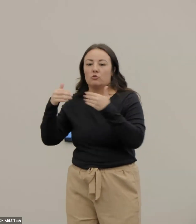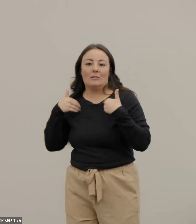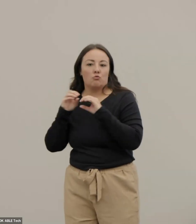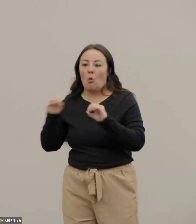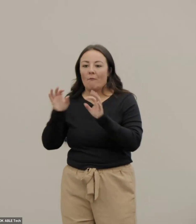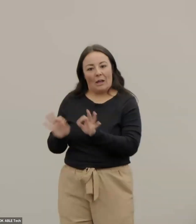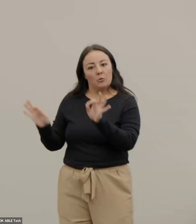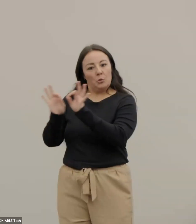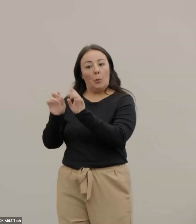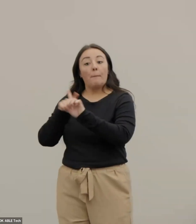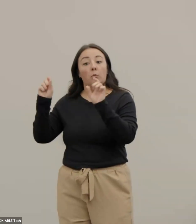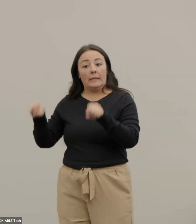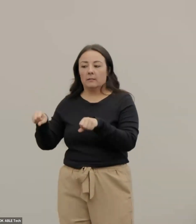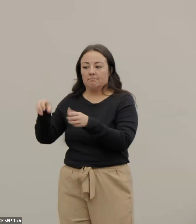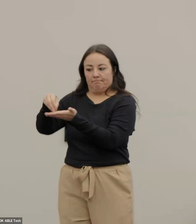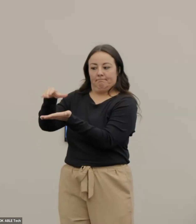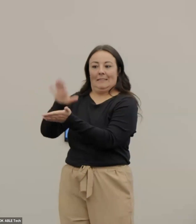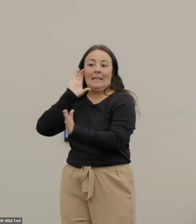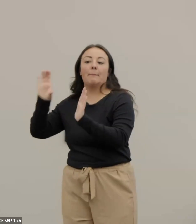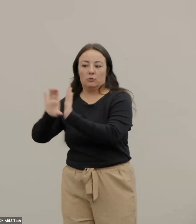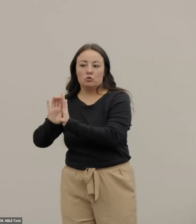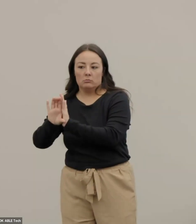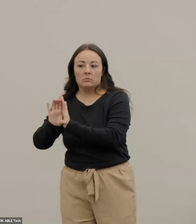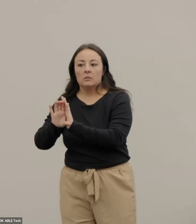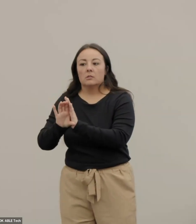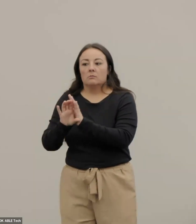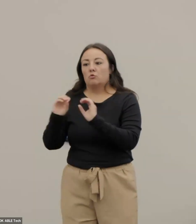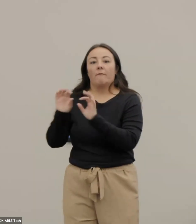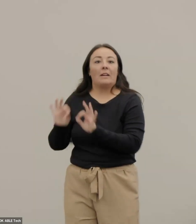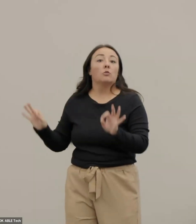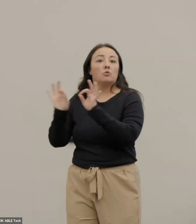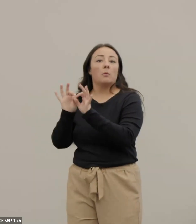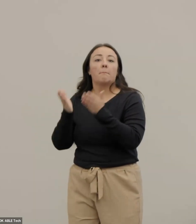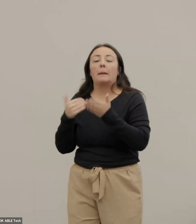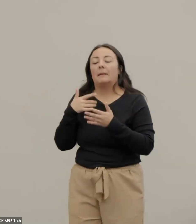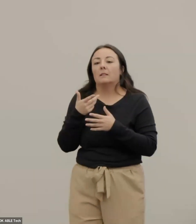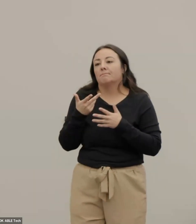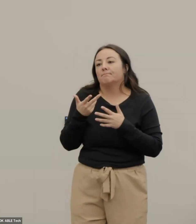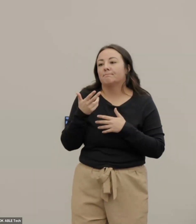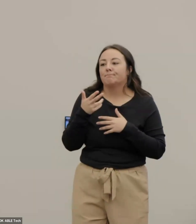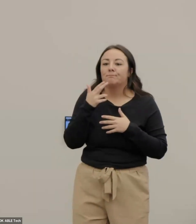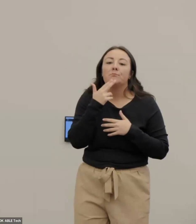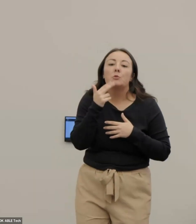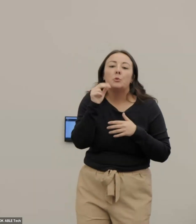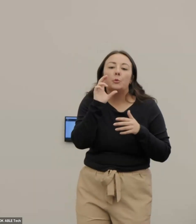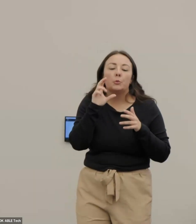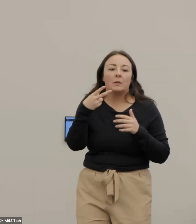in documents. Sometimes in our Word document, we'll like to put a cute little piece of clip art that adds visual interest to